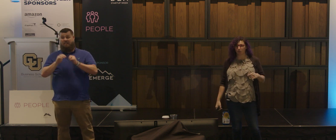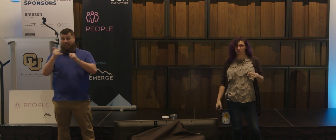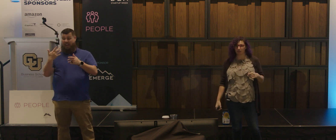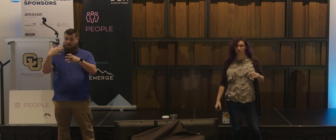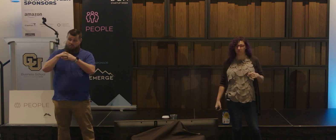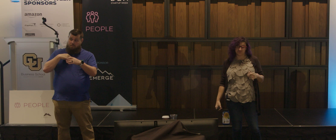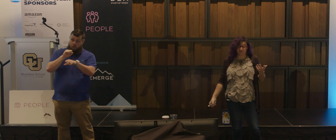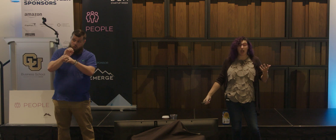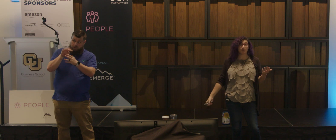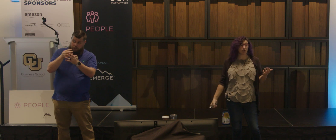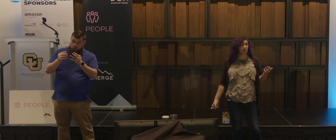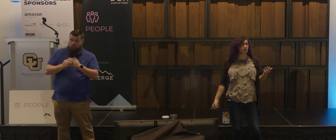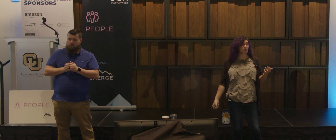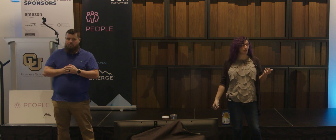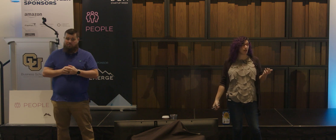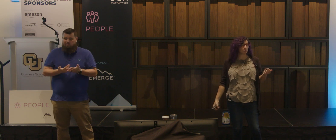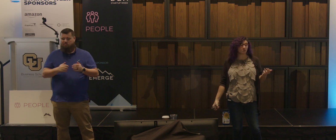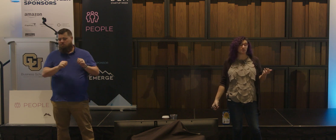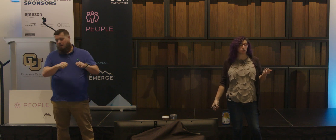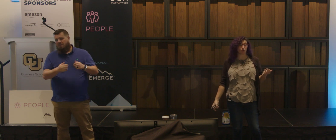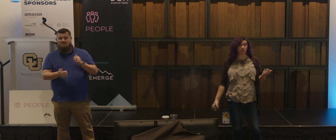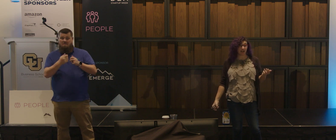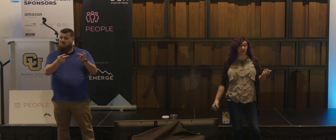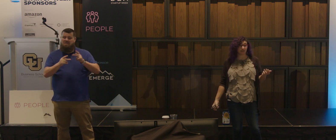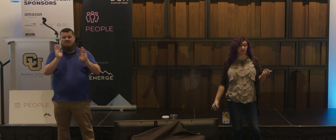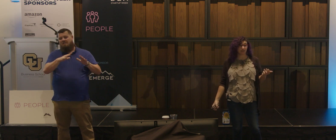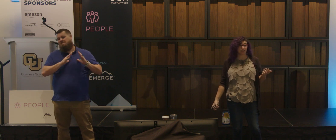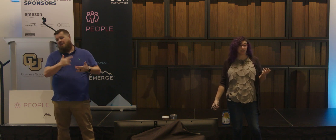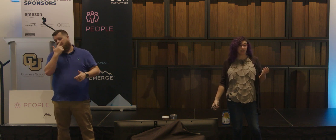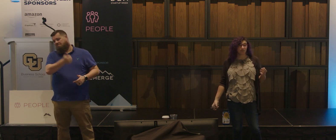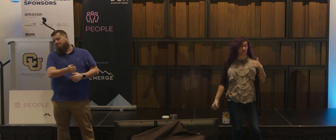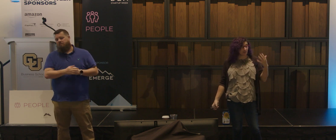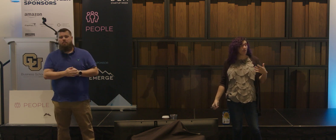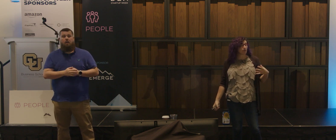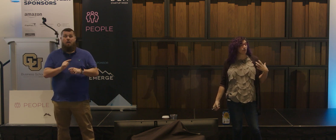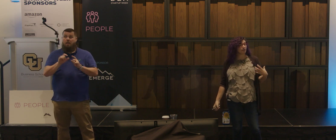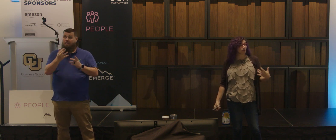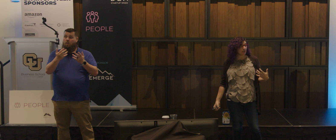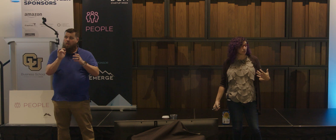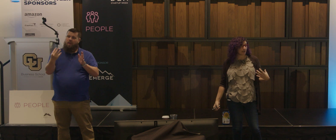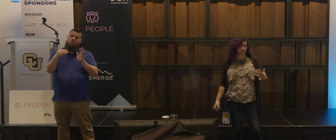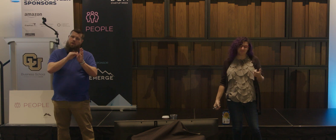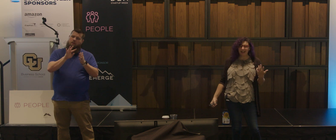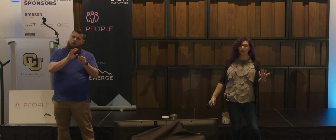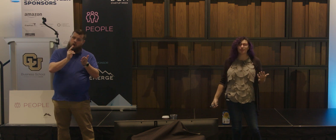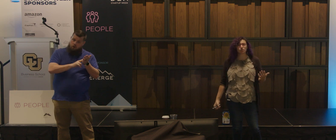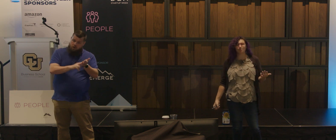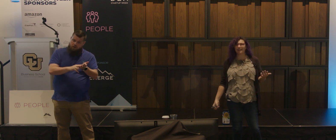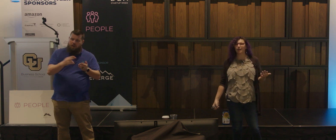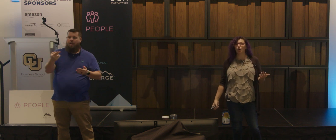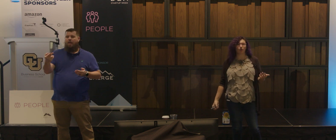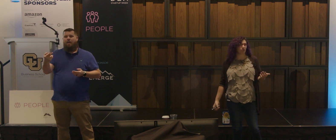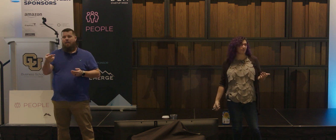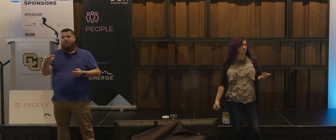into my work schedule? I mean, probably. At a lot of places, that's totally fine. But if they want that written in their contract, the hiring manager